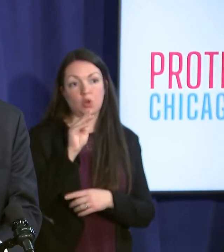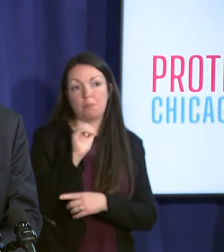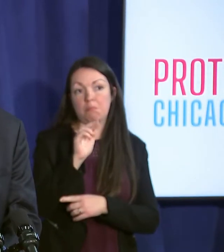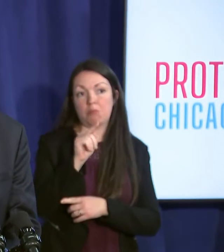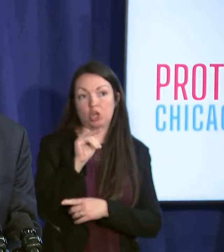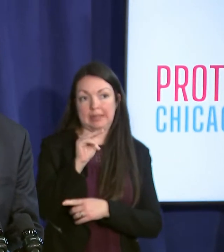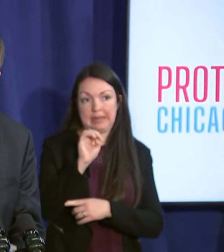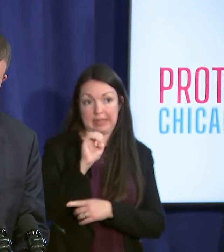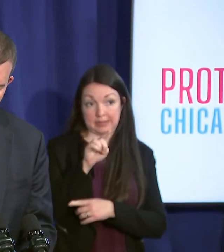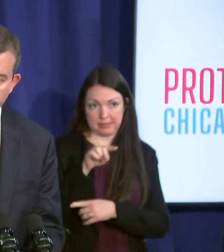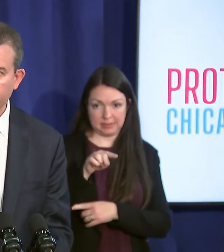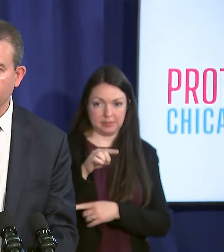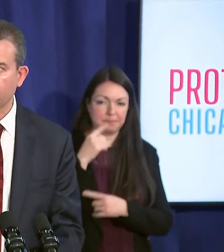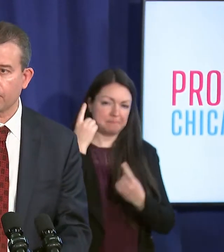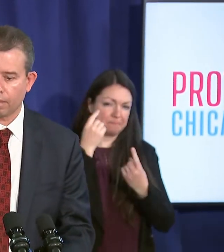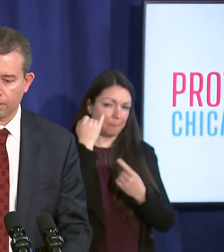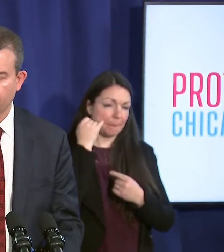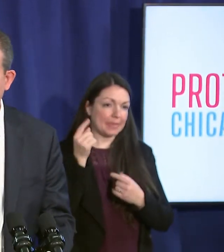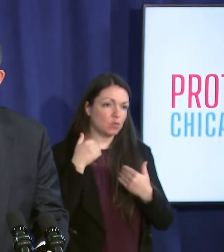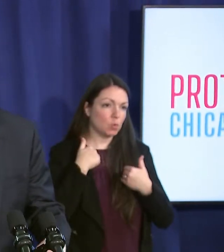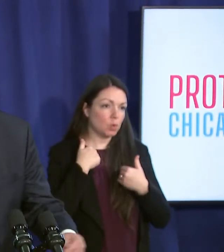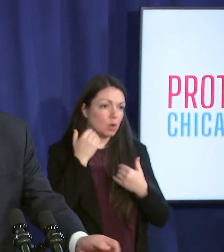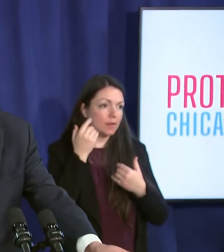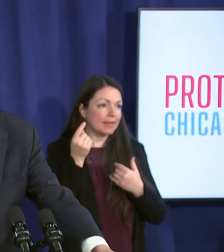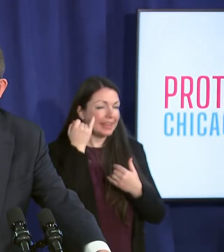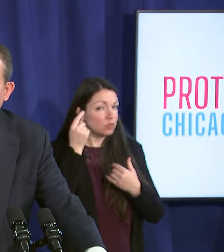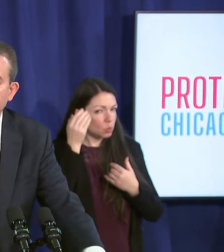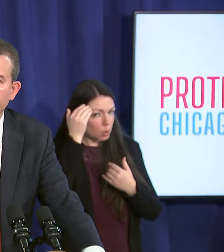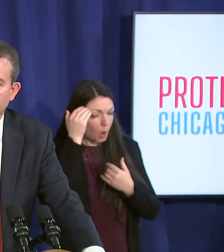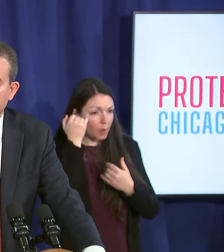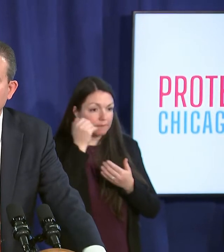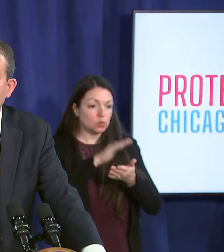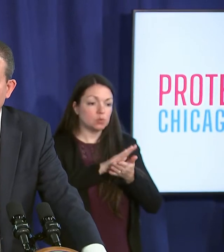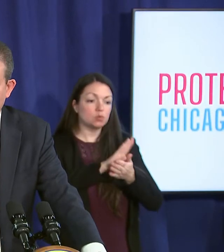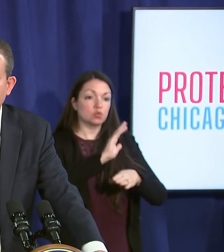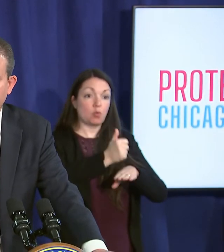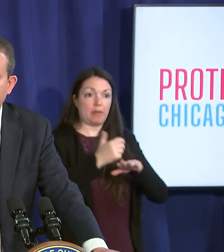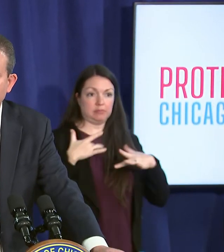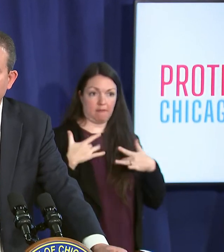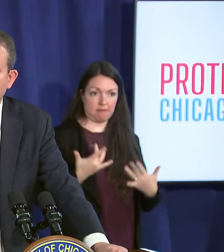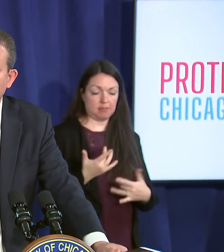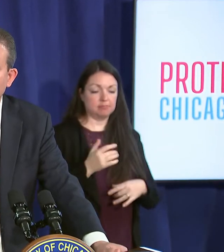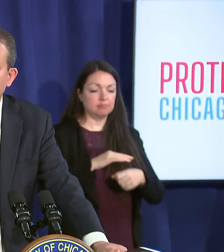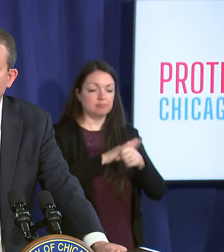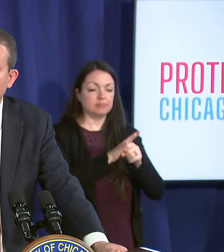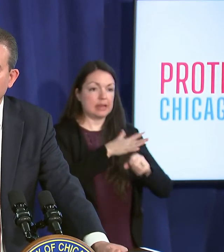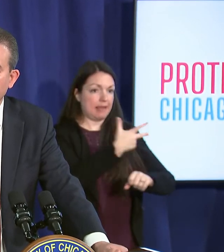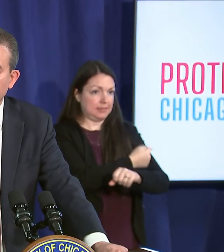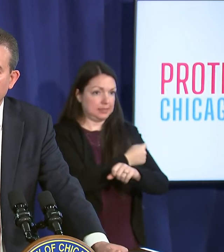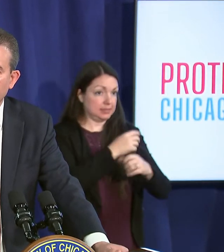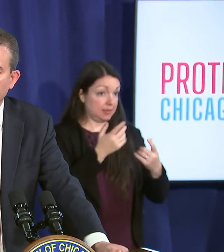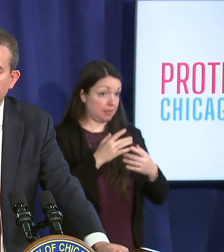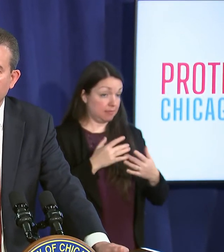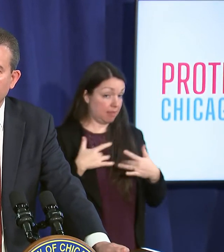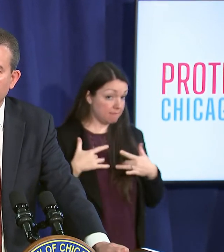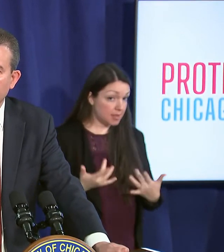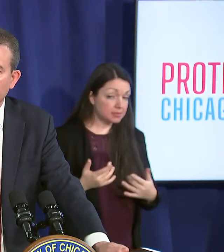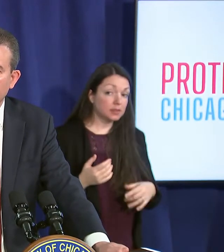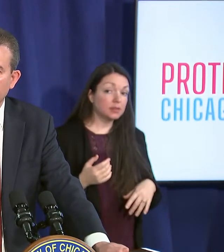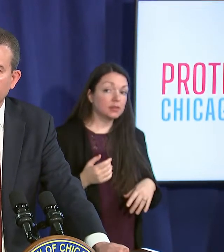One thing I wanted to ask is whether you know if those school-based events, COVID-19 vaccination events, are getting a lot